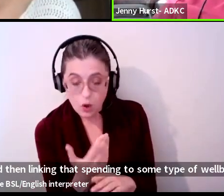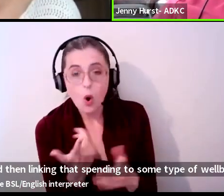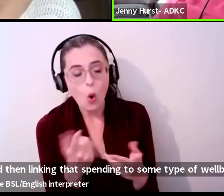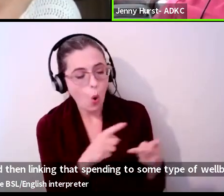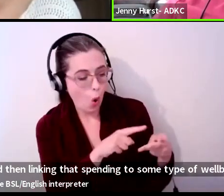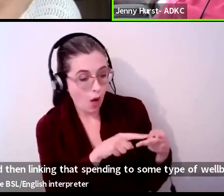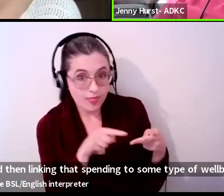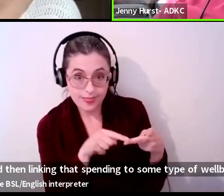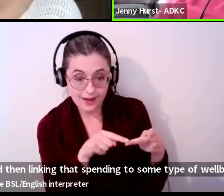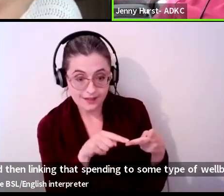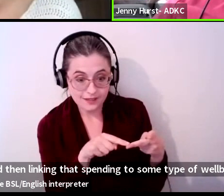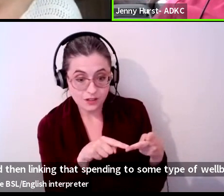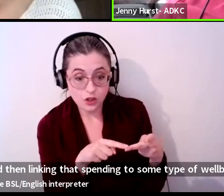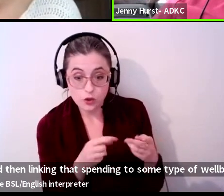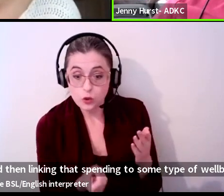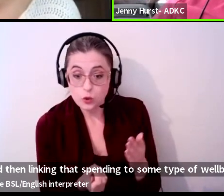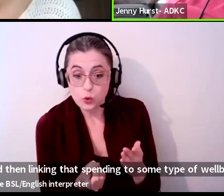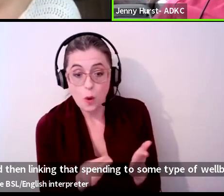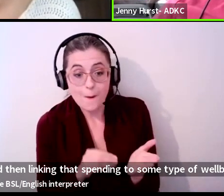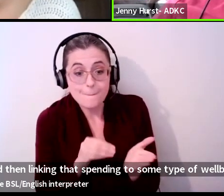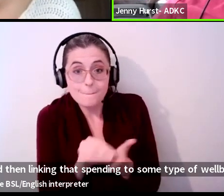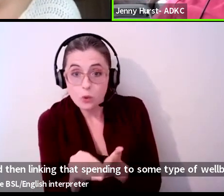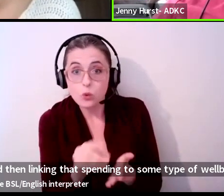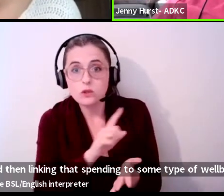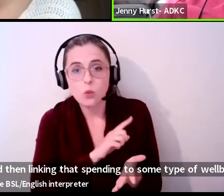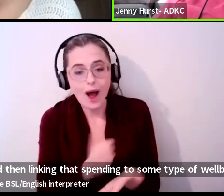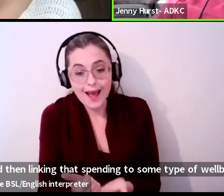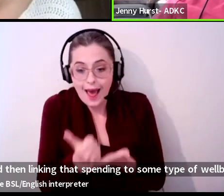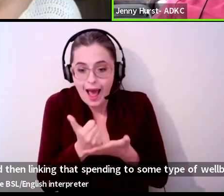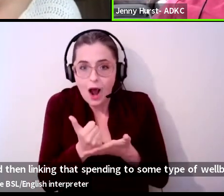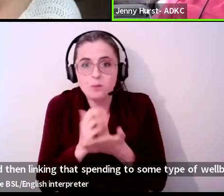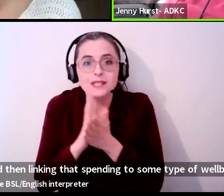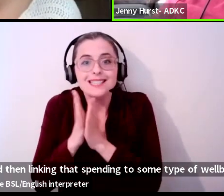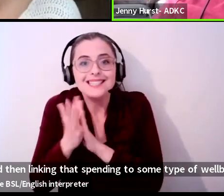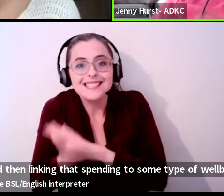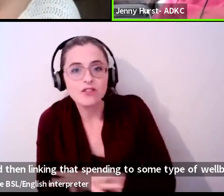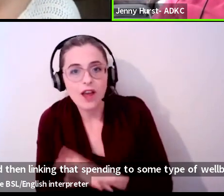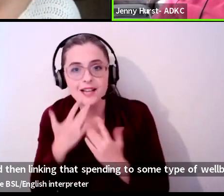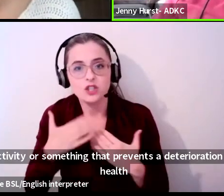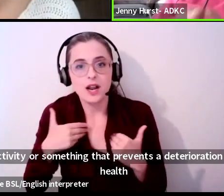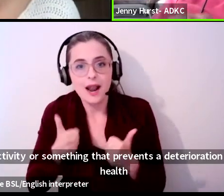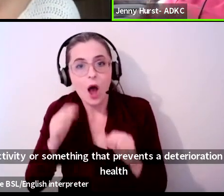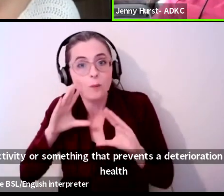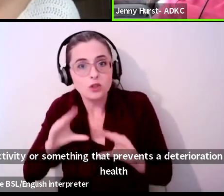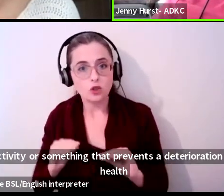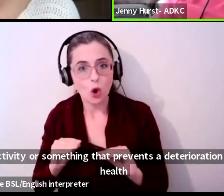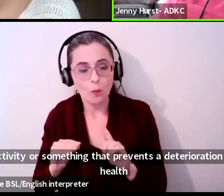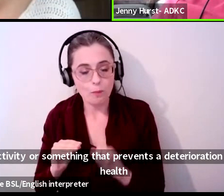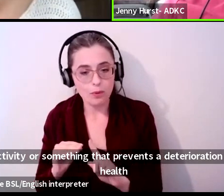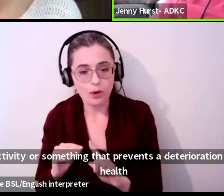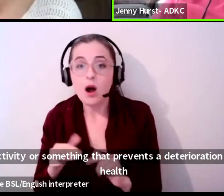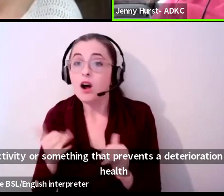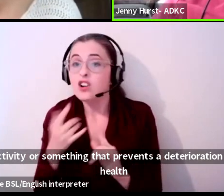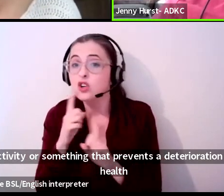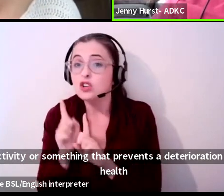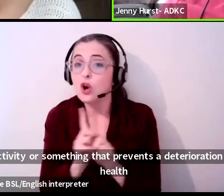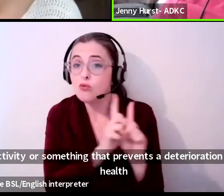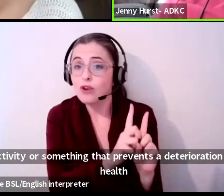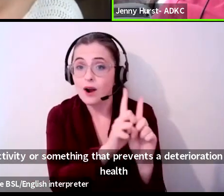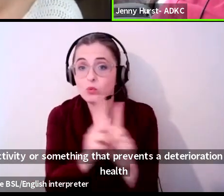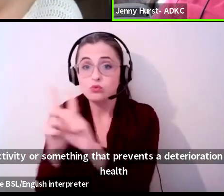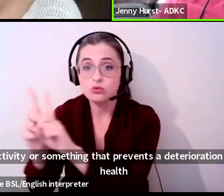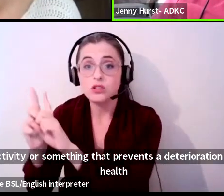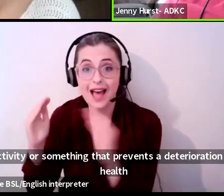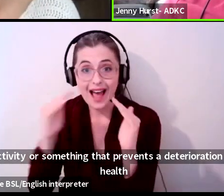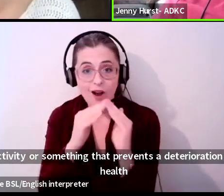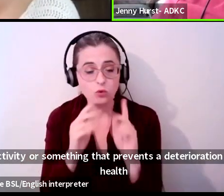a deterioration in health. Is literally maybe looking room by room or day by